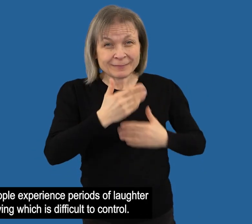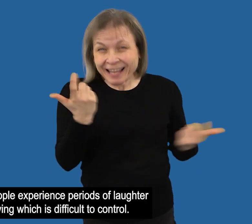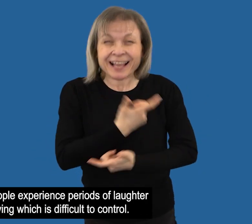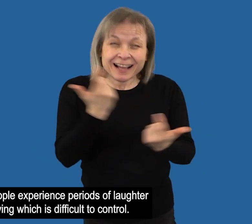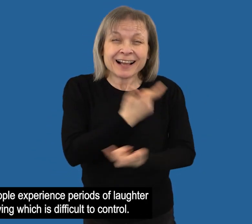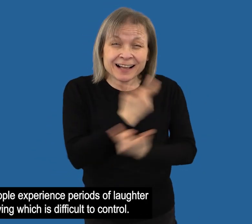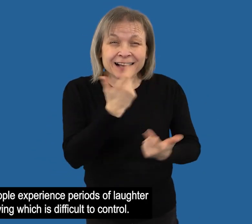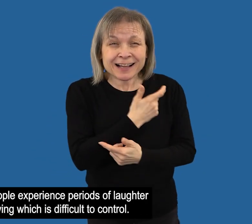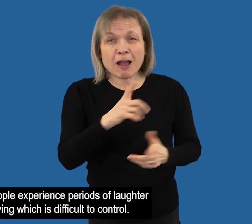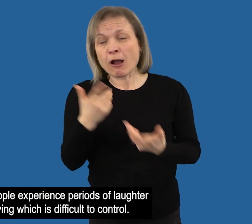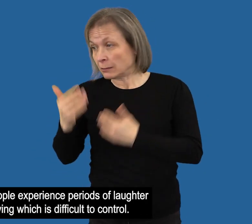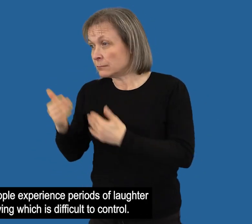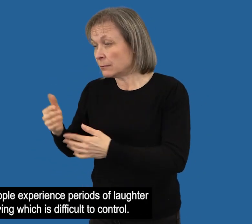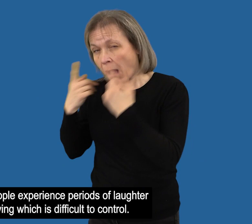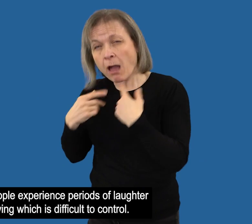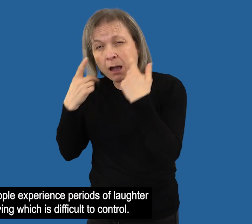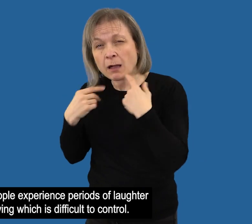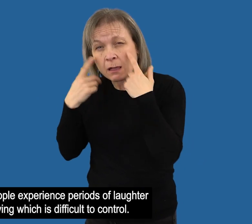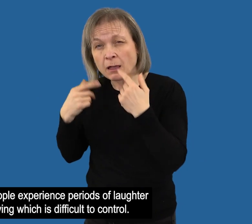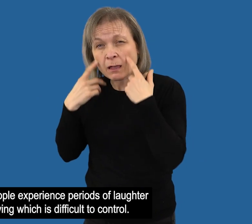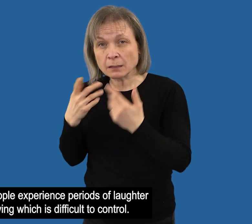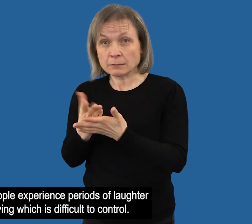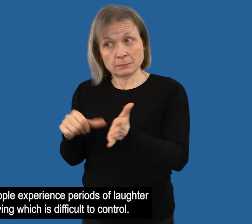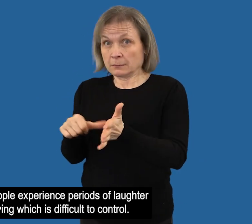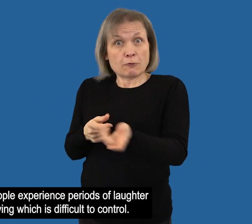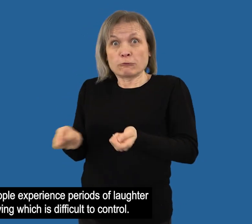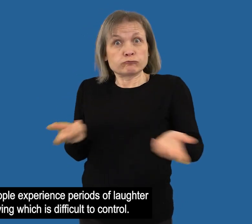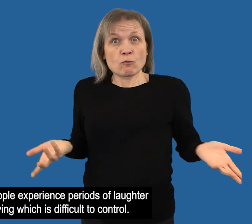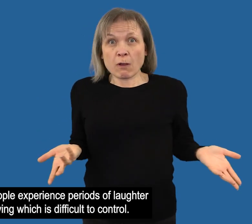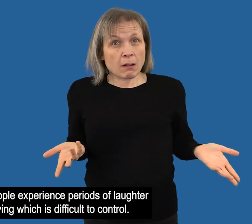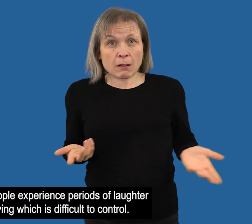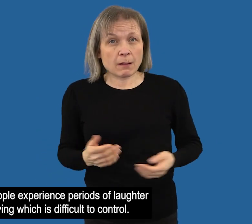Some people experience periods of laughter or crying, which is difficult to control.